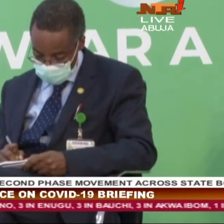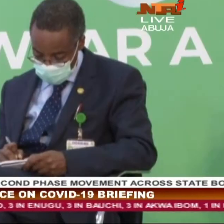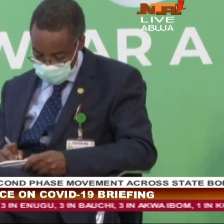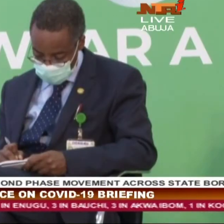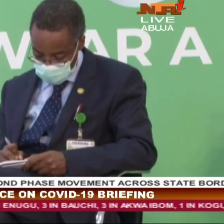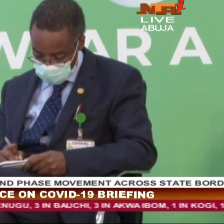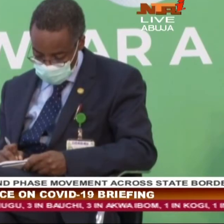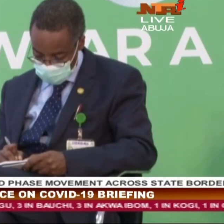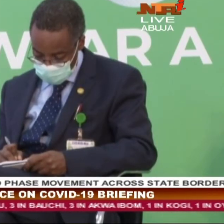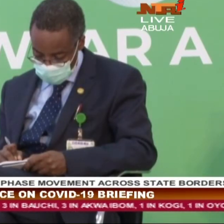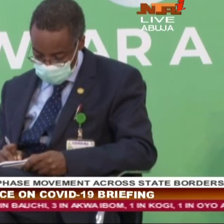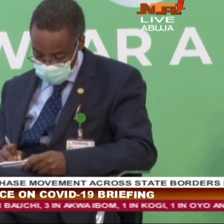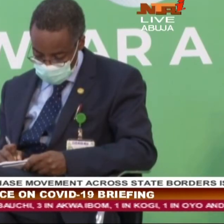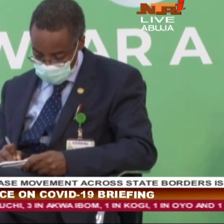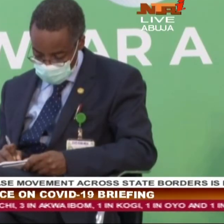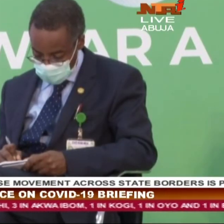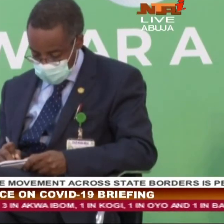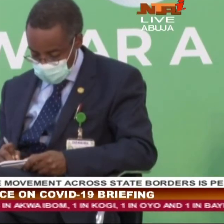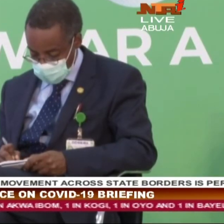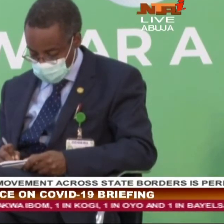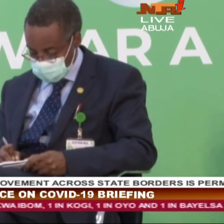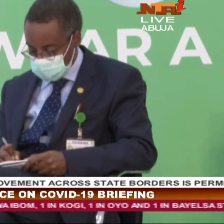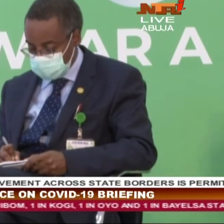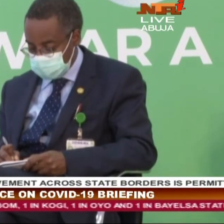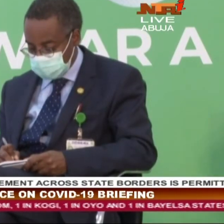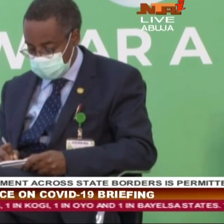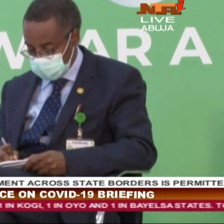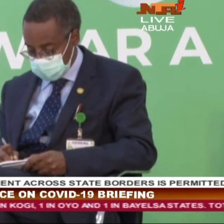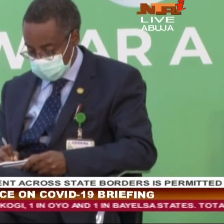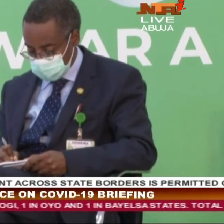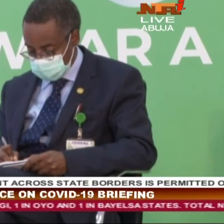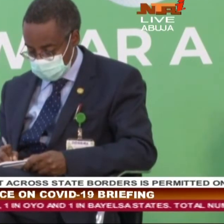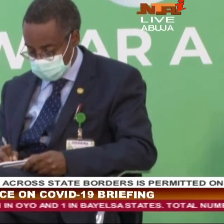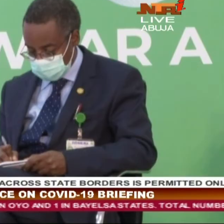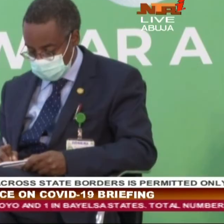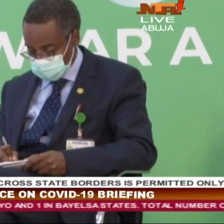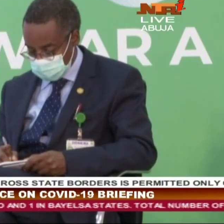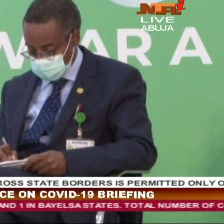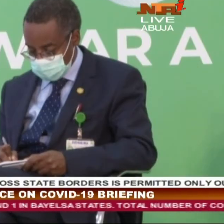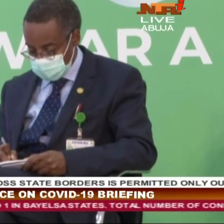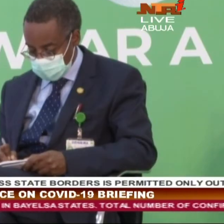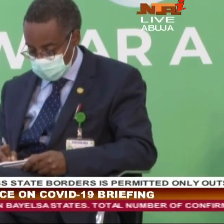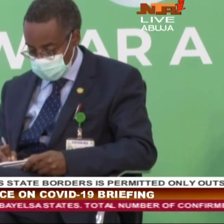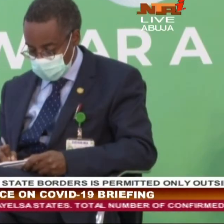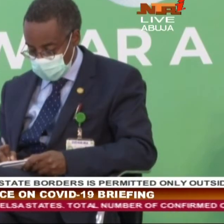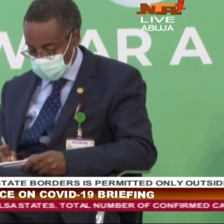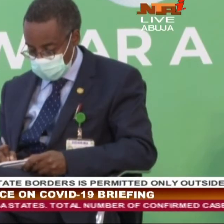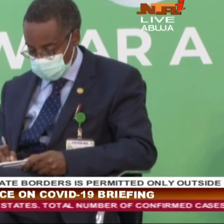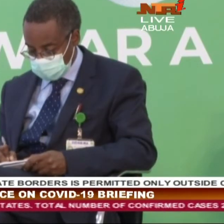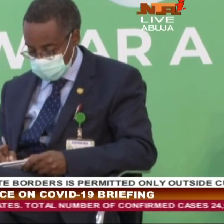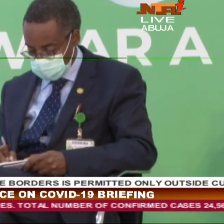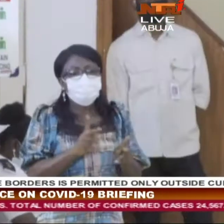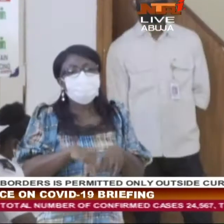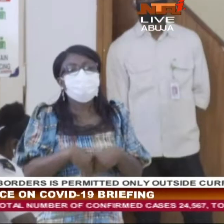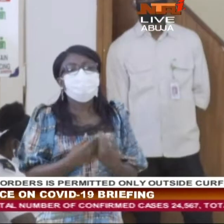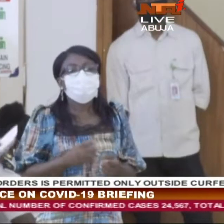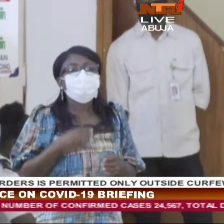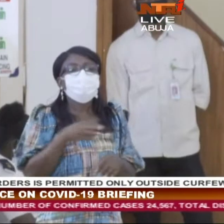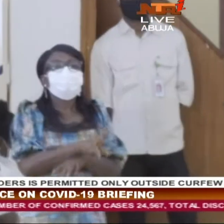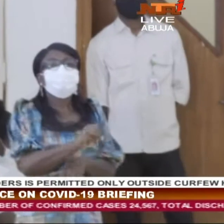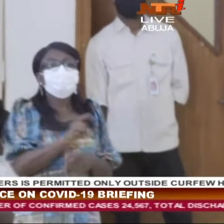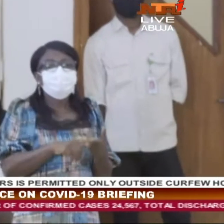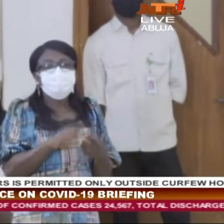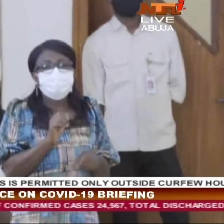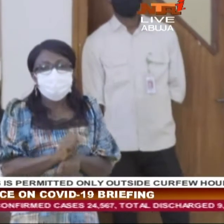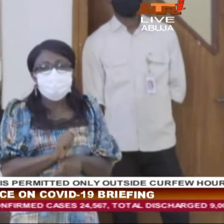the identity of those high-burdened local governments, how are you going to enforce those restrictions? Then the second question that is